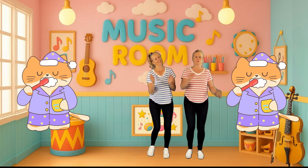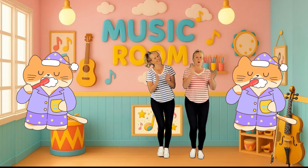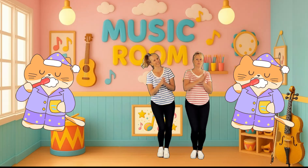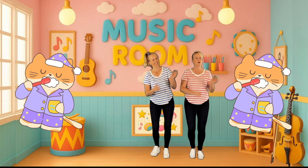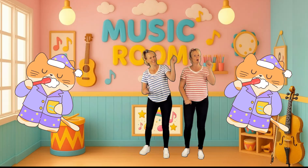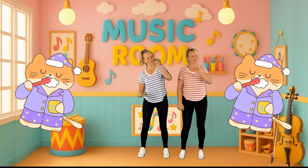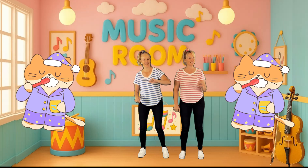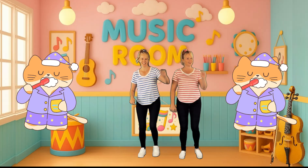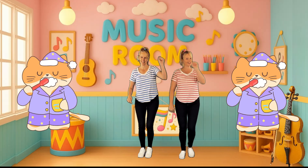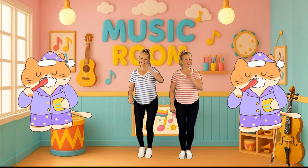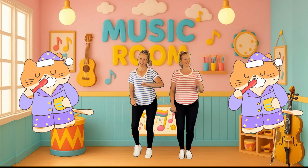One more.